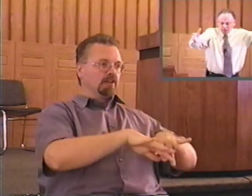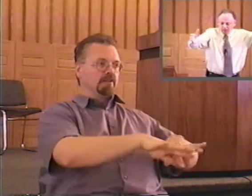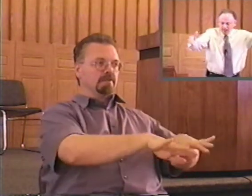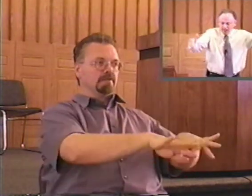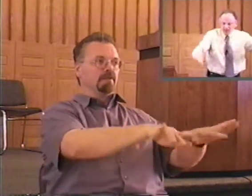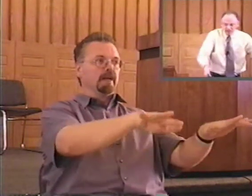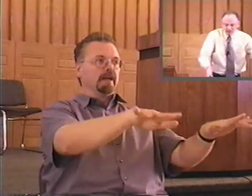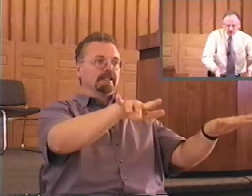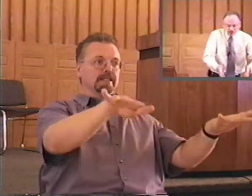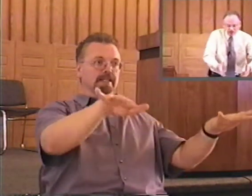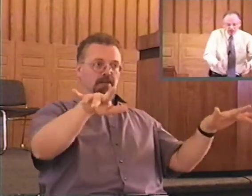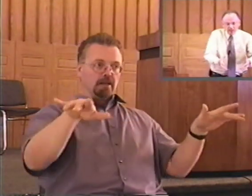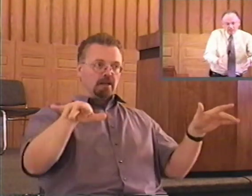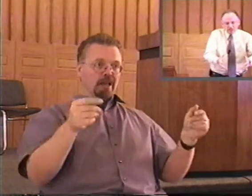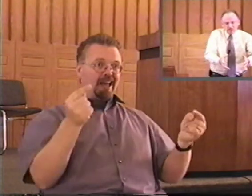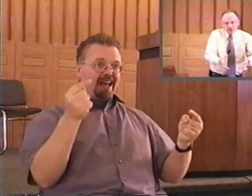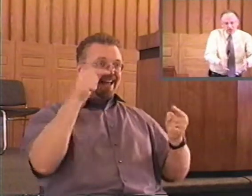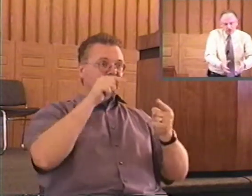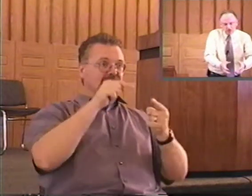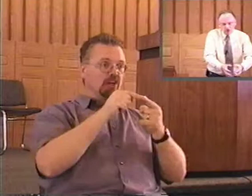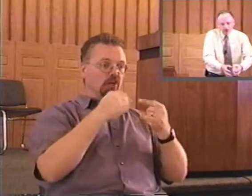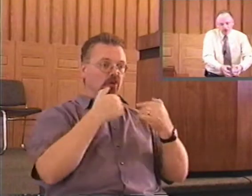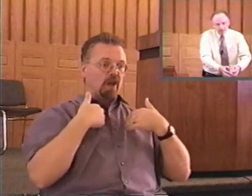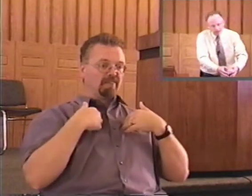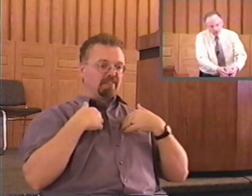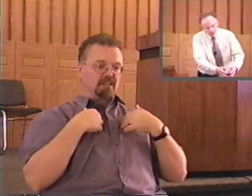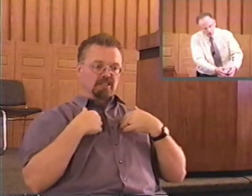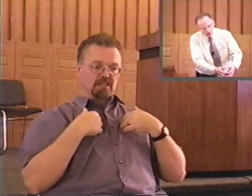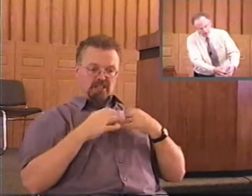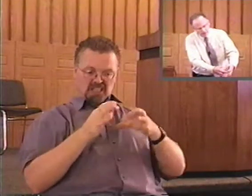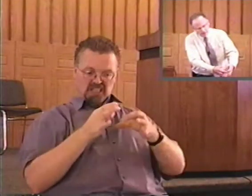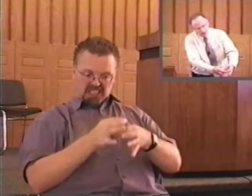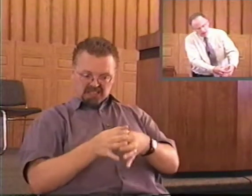and multiply until you've got this little